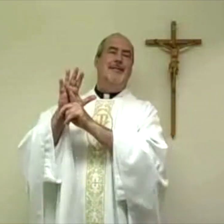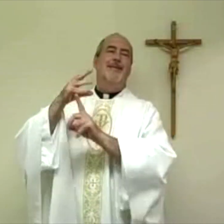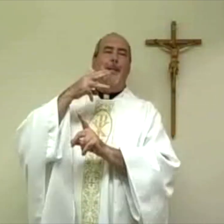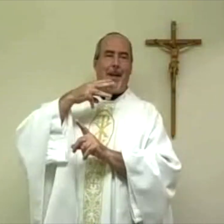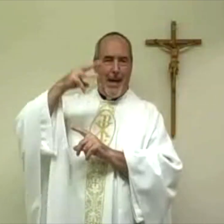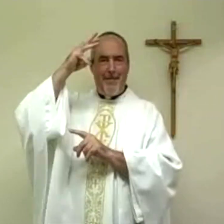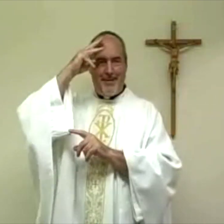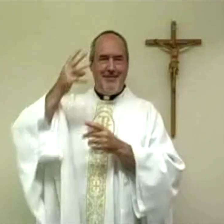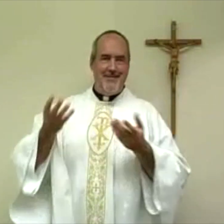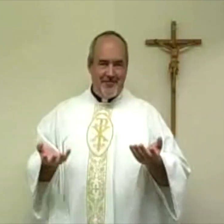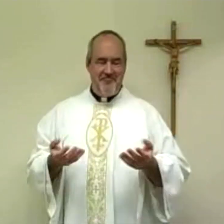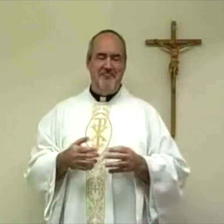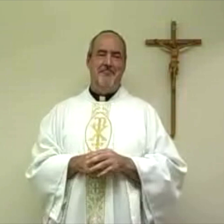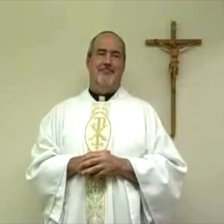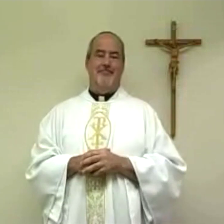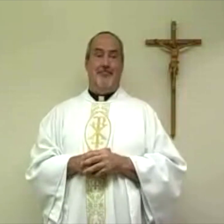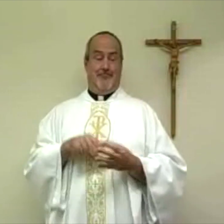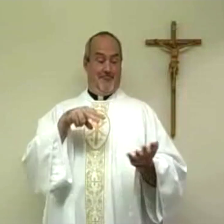Today, we remember Jesus' baptism.